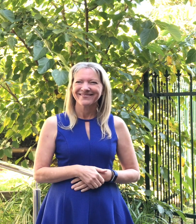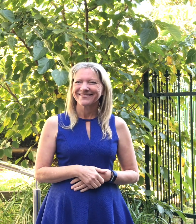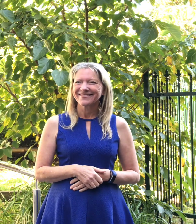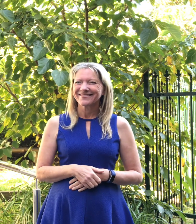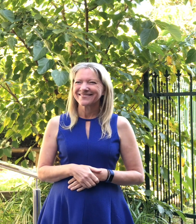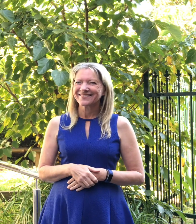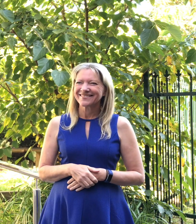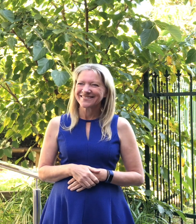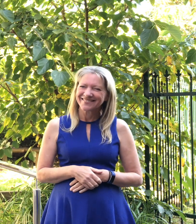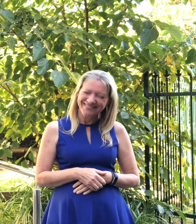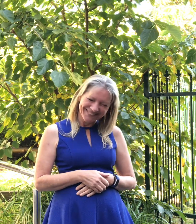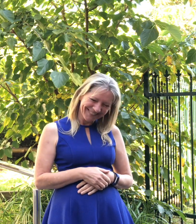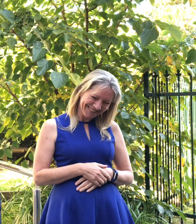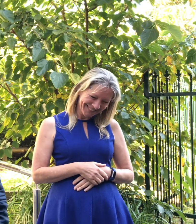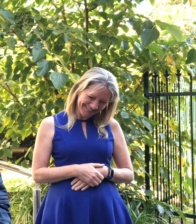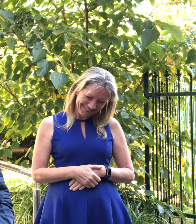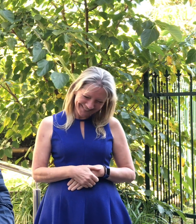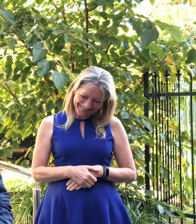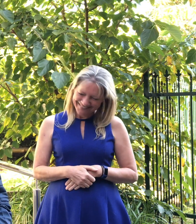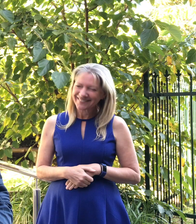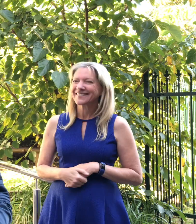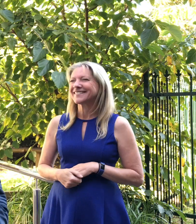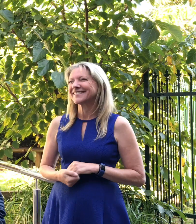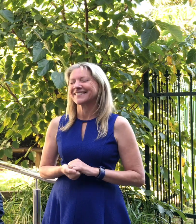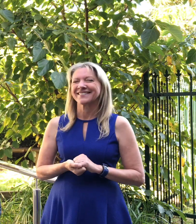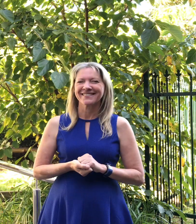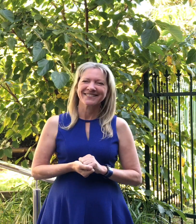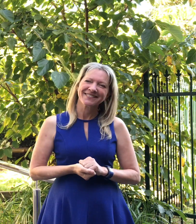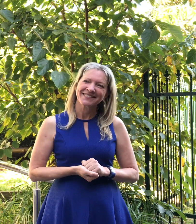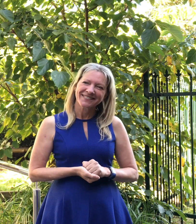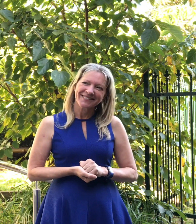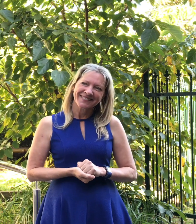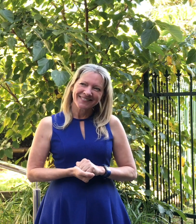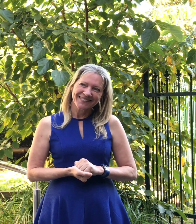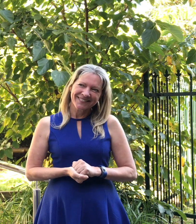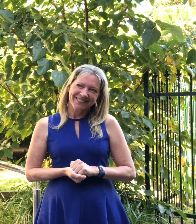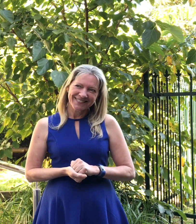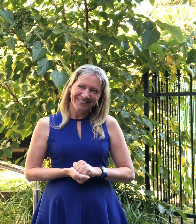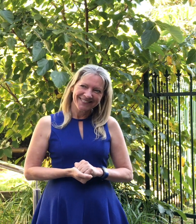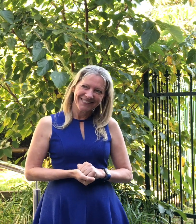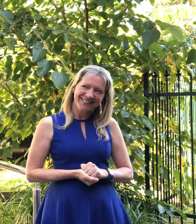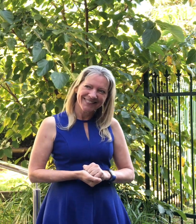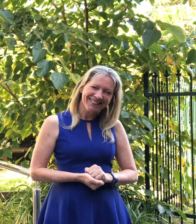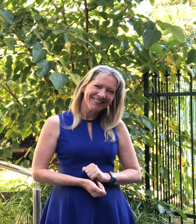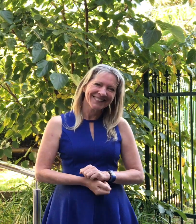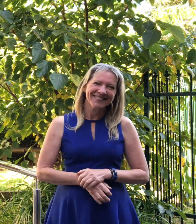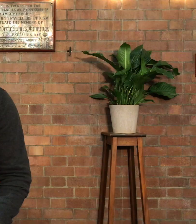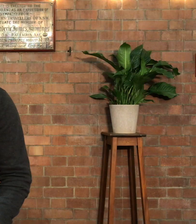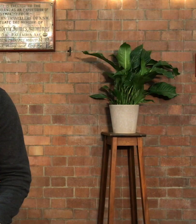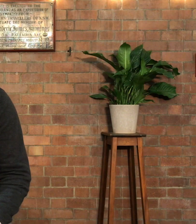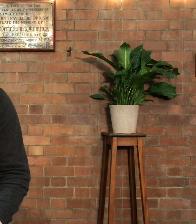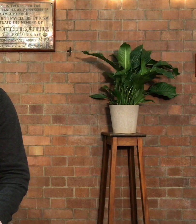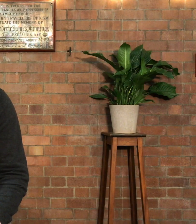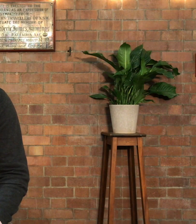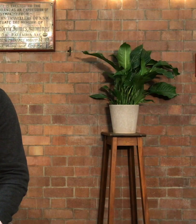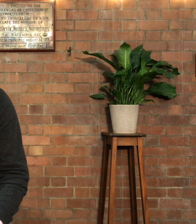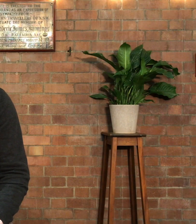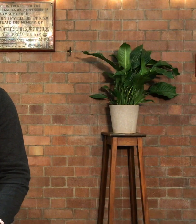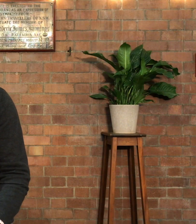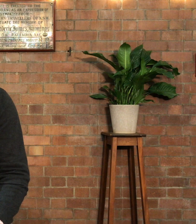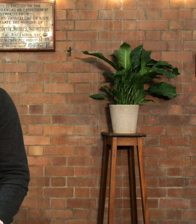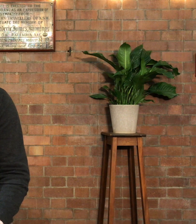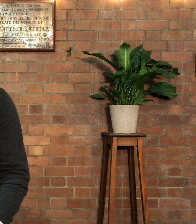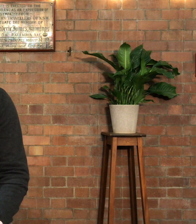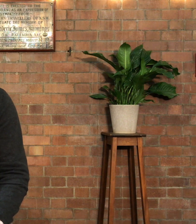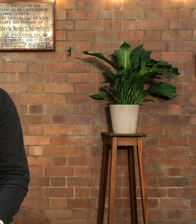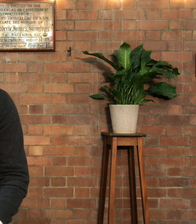I'm used to saying... That's my intro. It's Pete here, one of the fastest. Welcome. And you